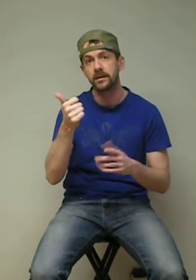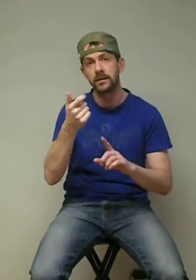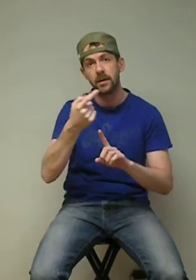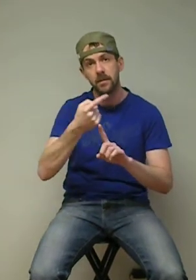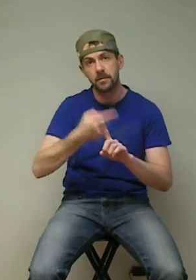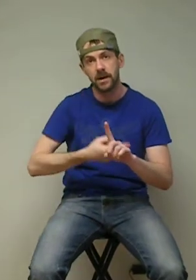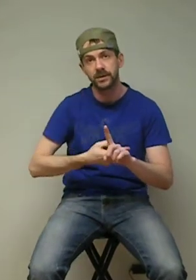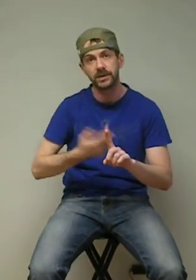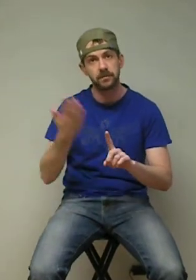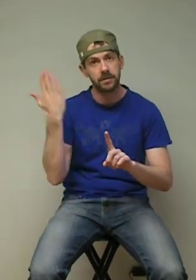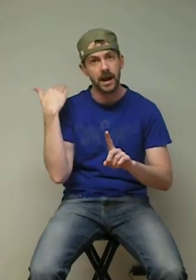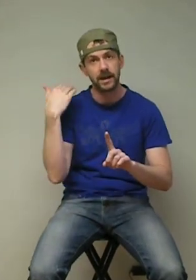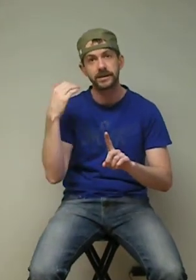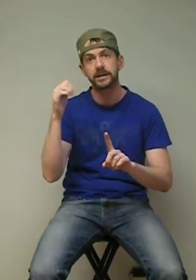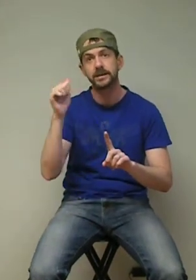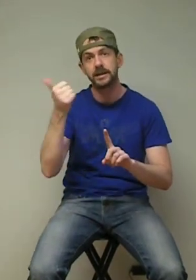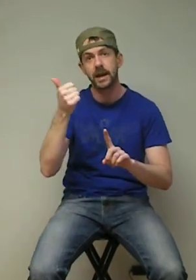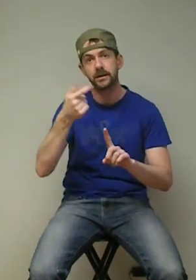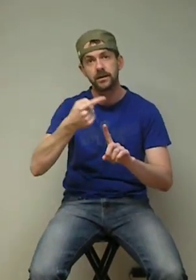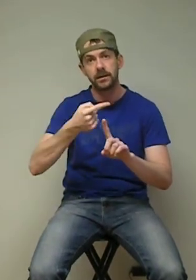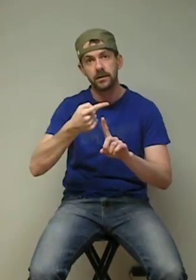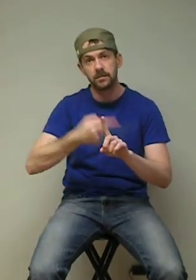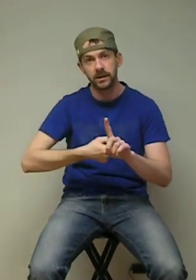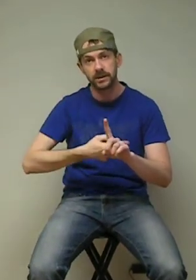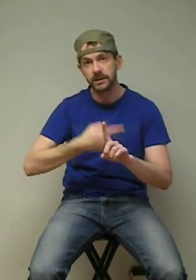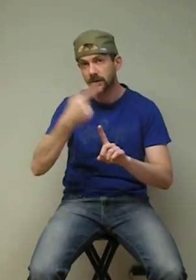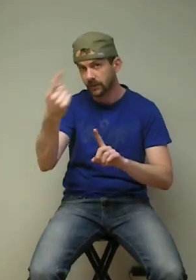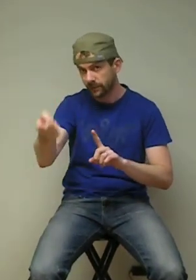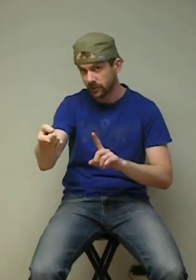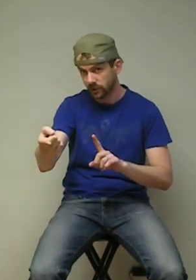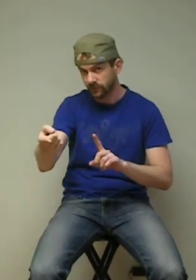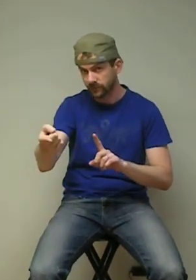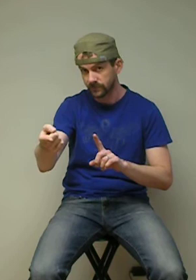10 months past, 10 months in the future.